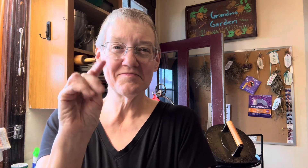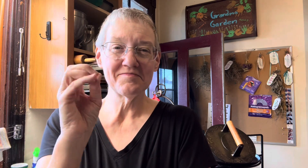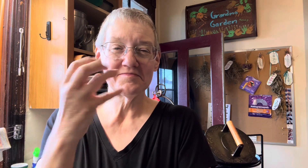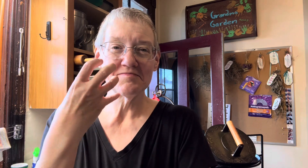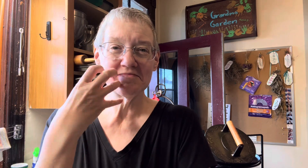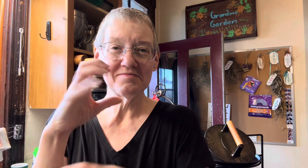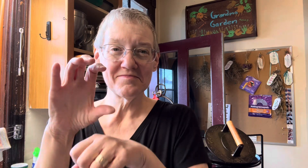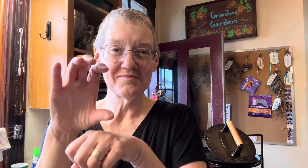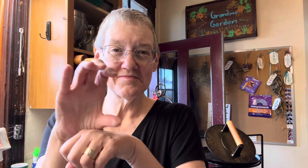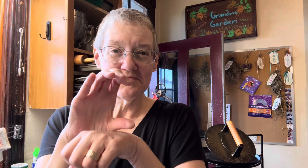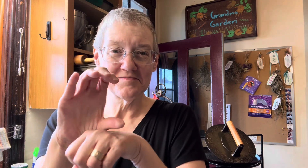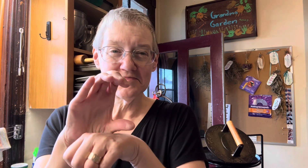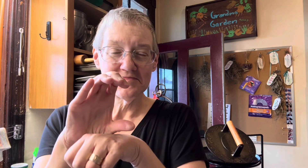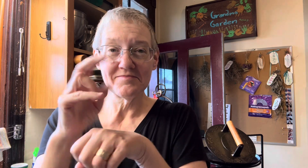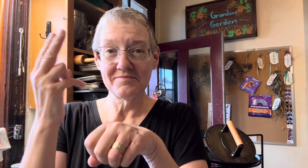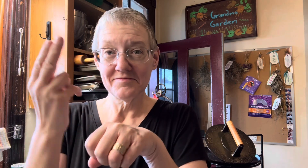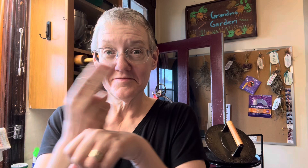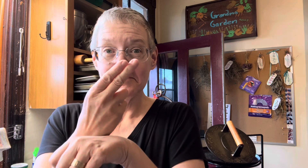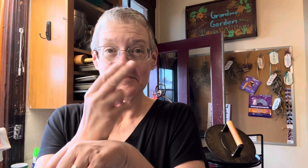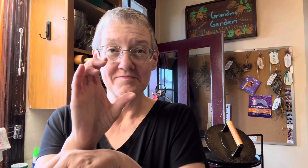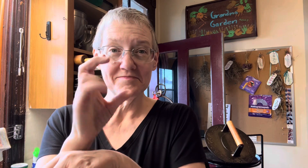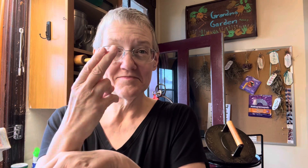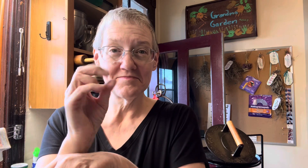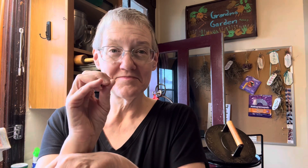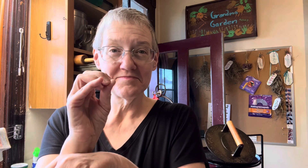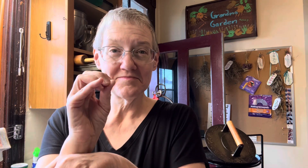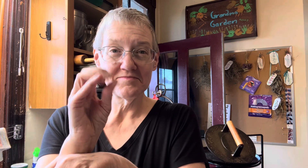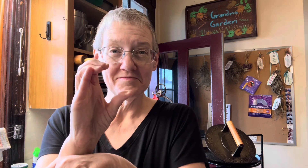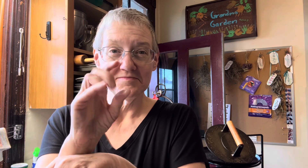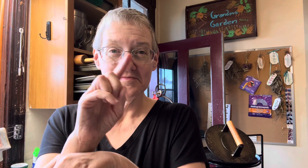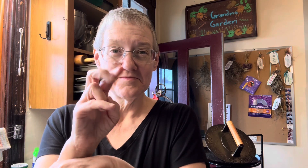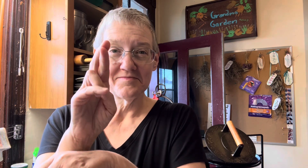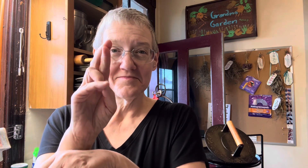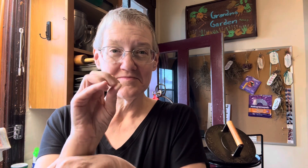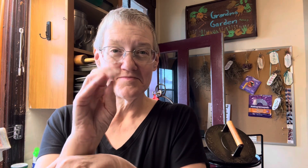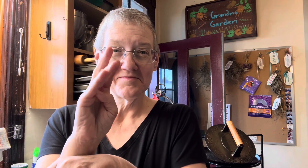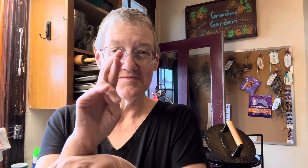They're for his keto hot chocolate. We use the brand Choc Zero.